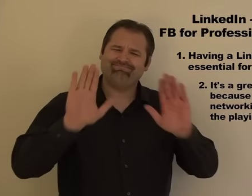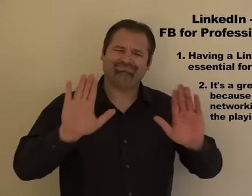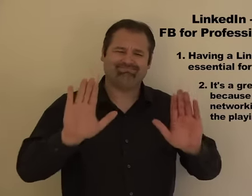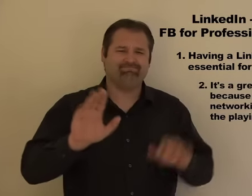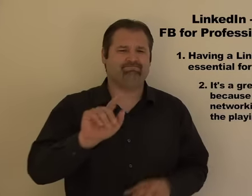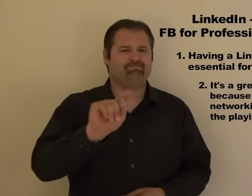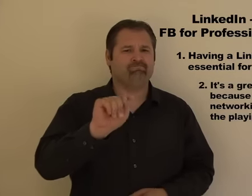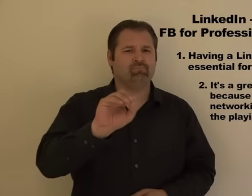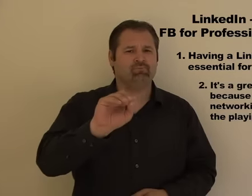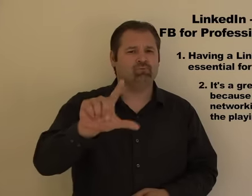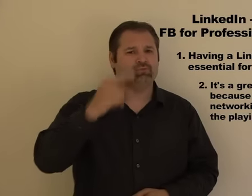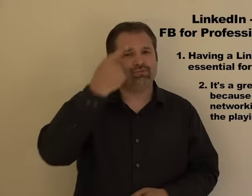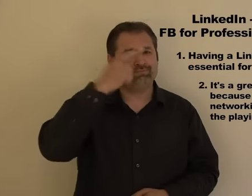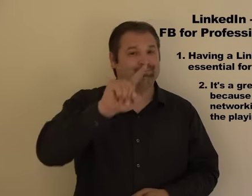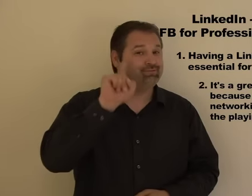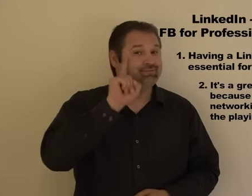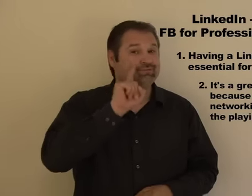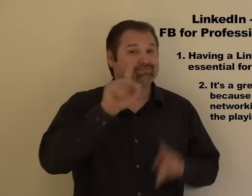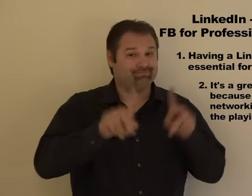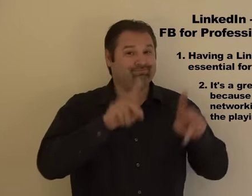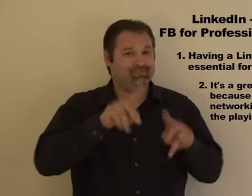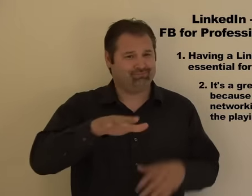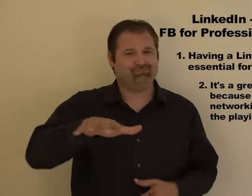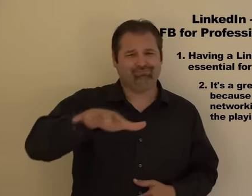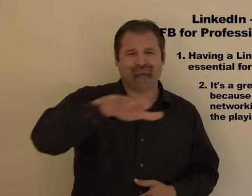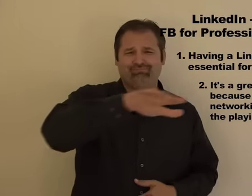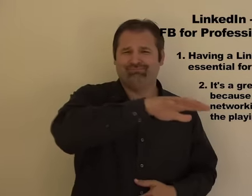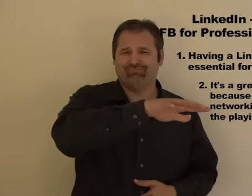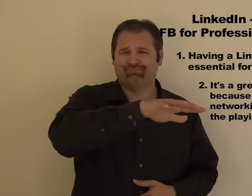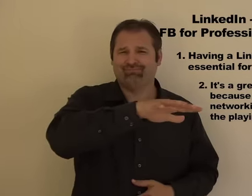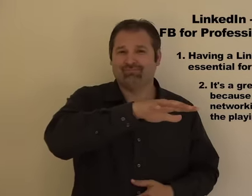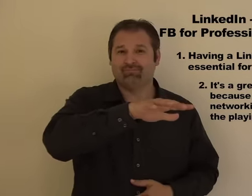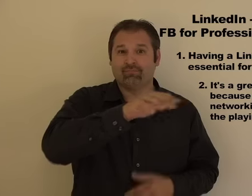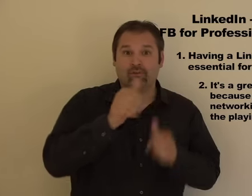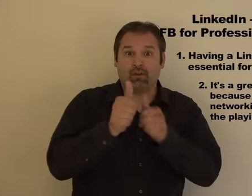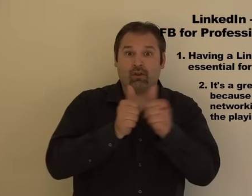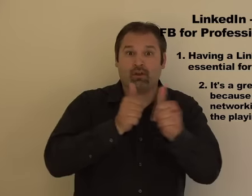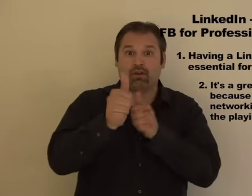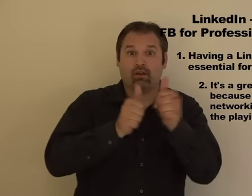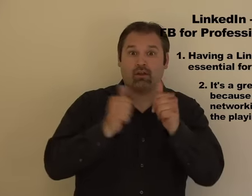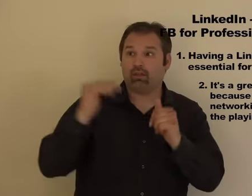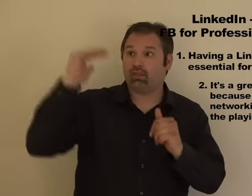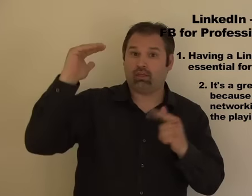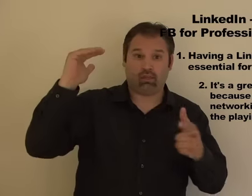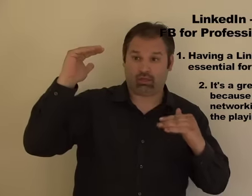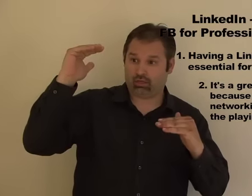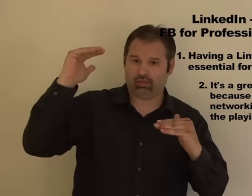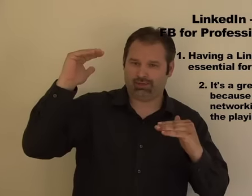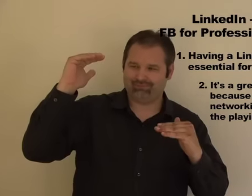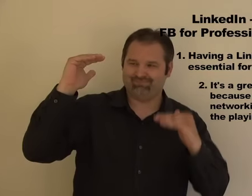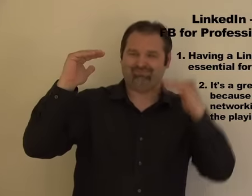It is a great tool for the deaf because, unlike traditional networking, this tool evens the playing field.